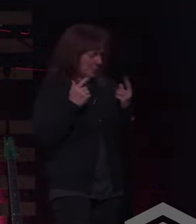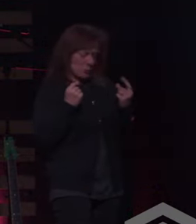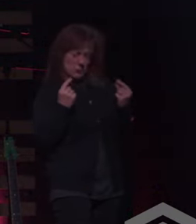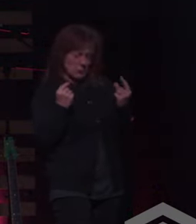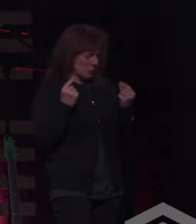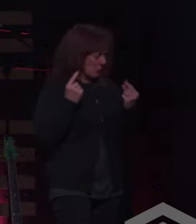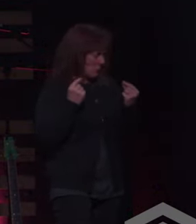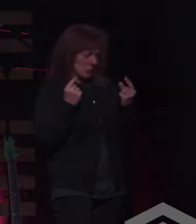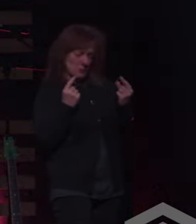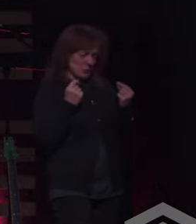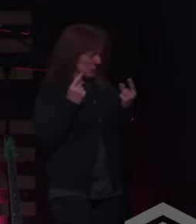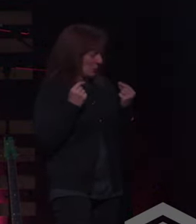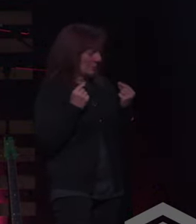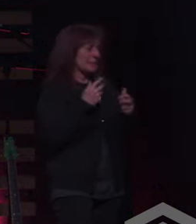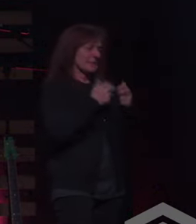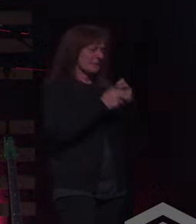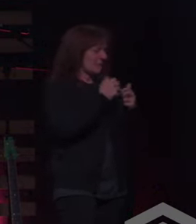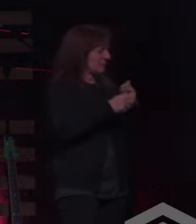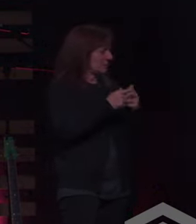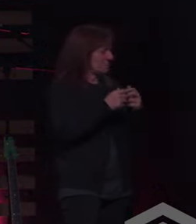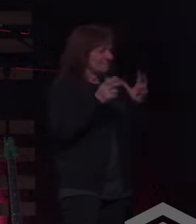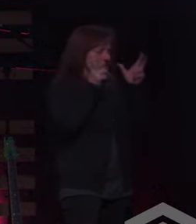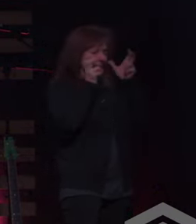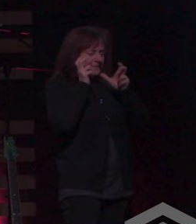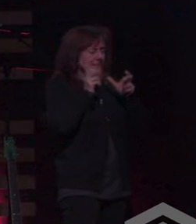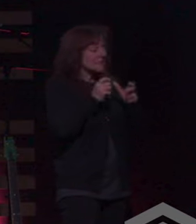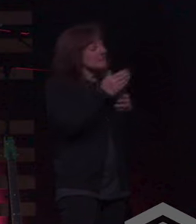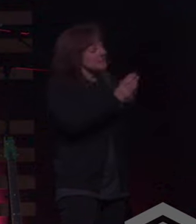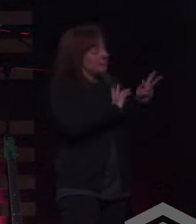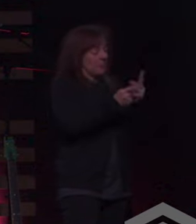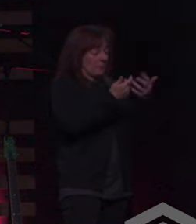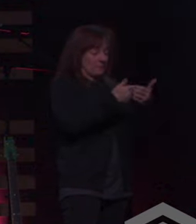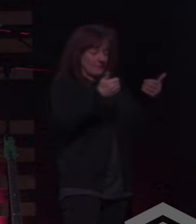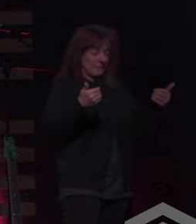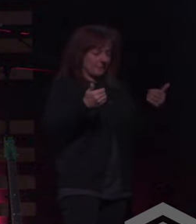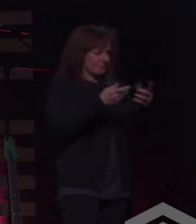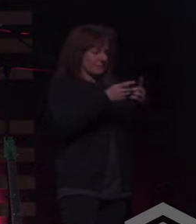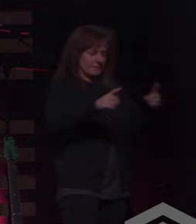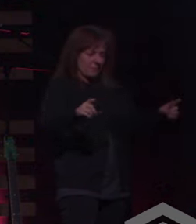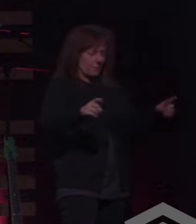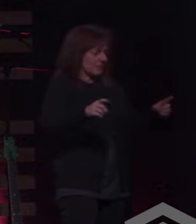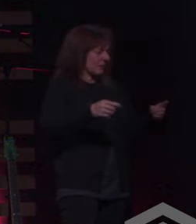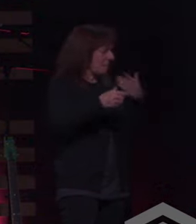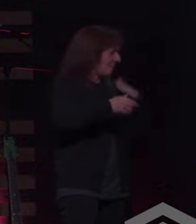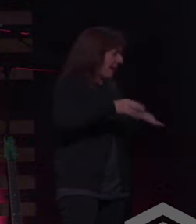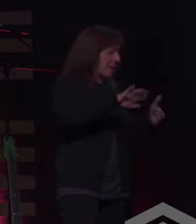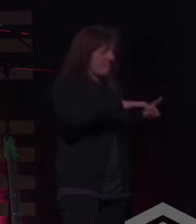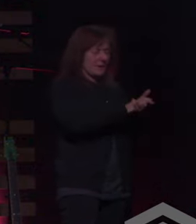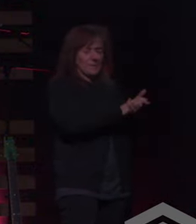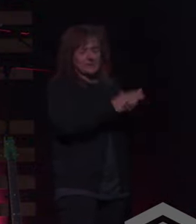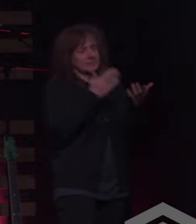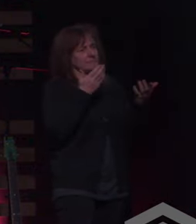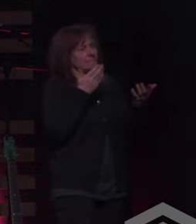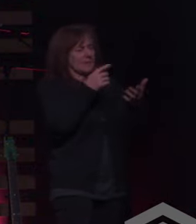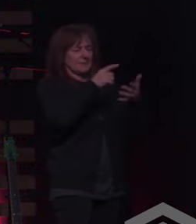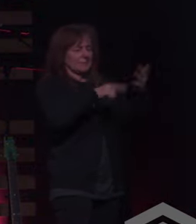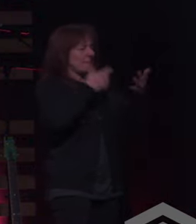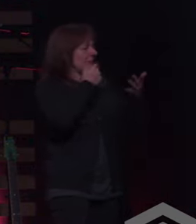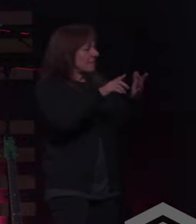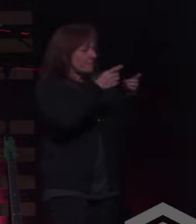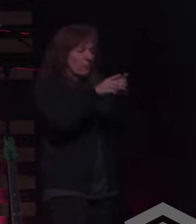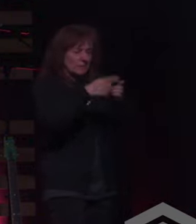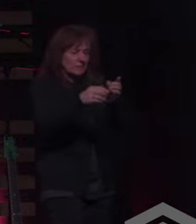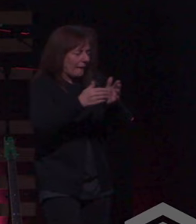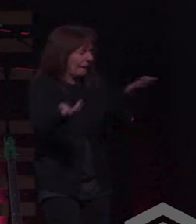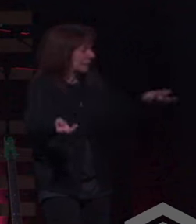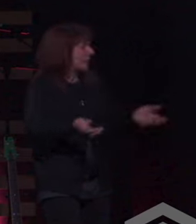going to be really, really difficult to walk through. There are people who walked through a separation, who walked through a divorce, who walked through a bad marriage, who walked through a divorce, who walked through